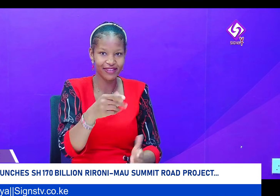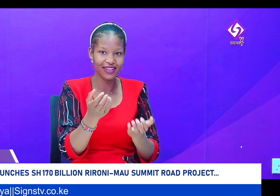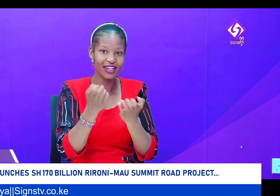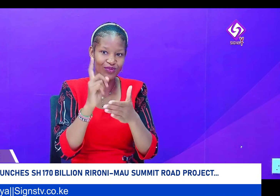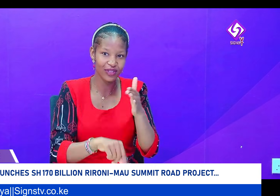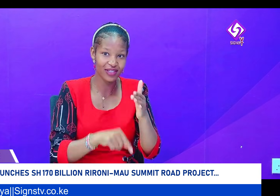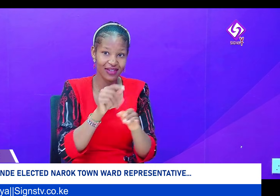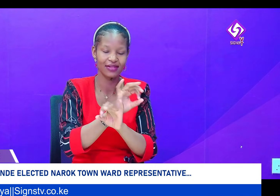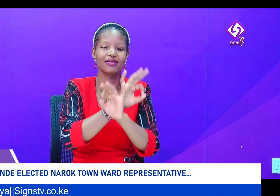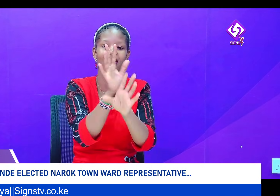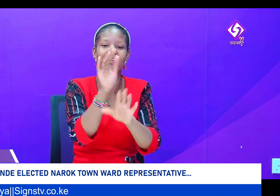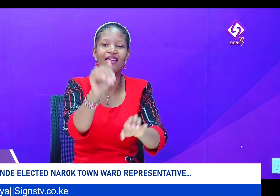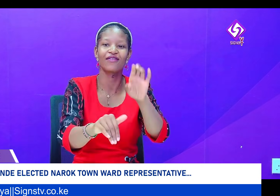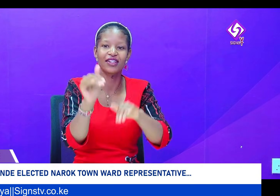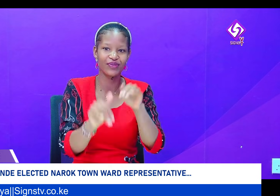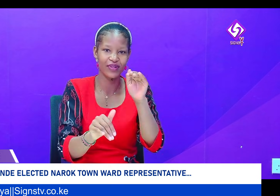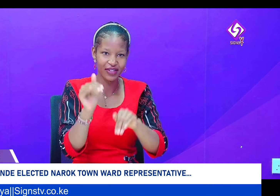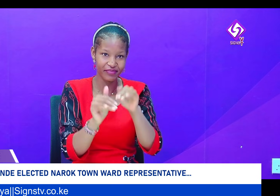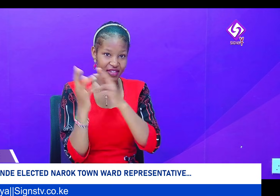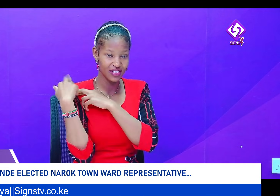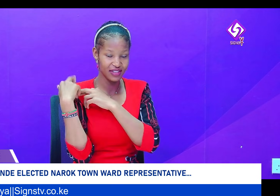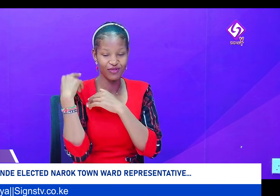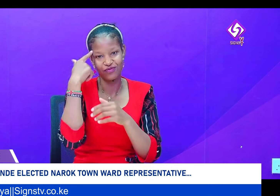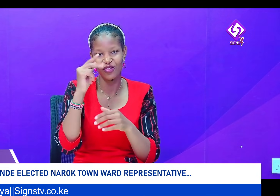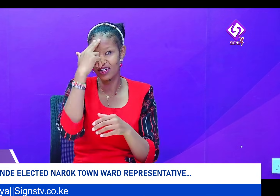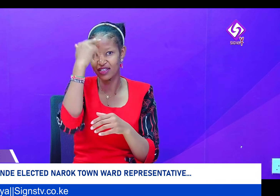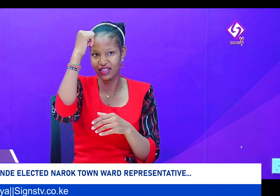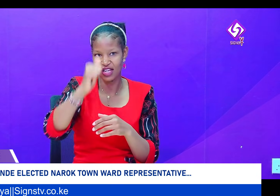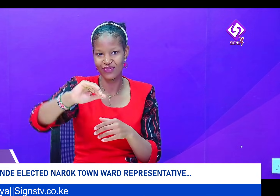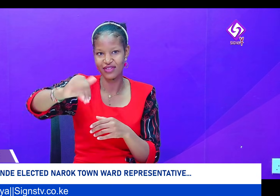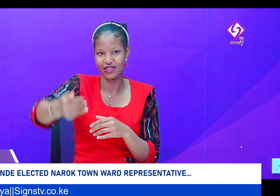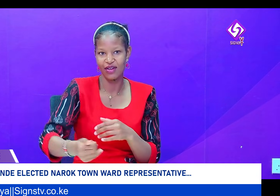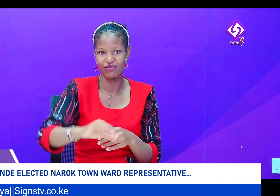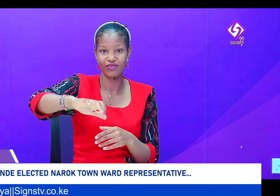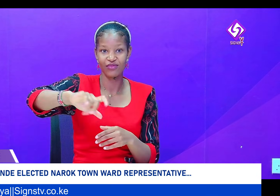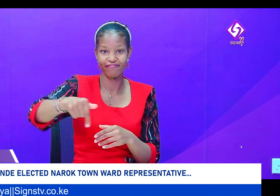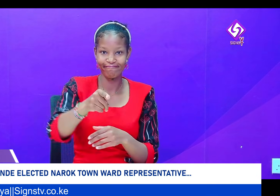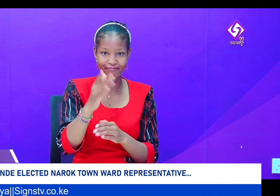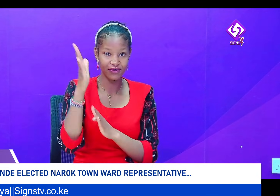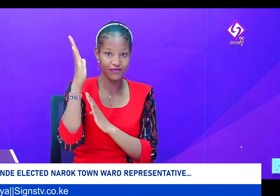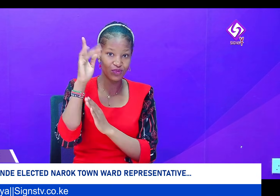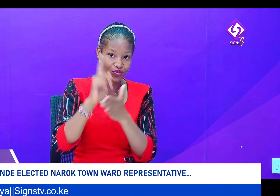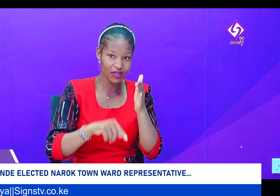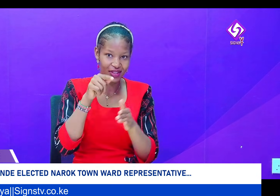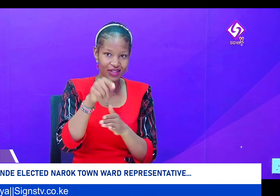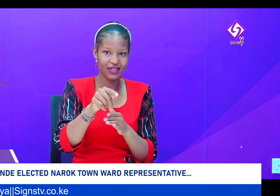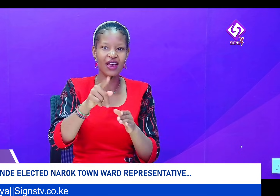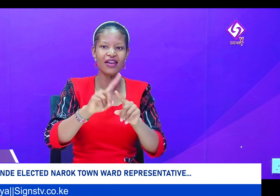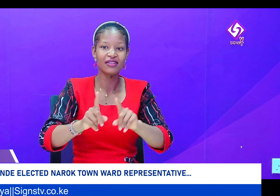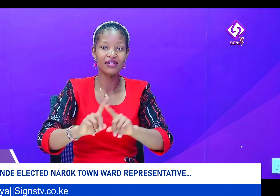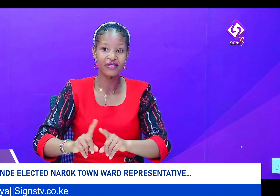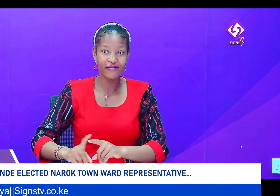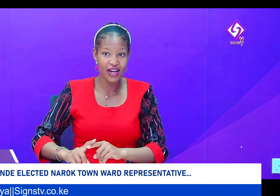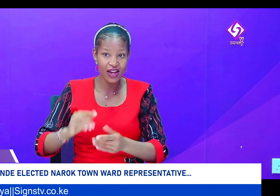Moving on to other news, Douglas Masikonde of DCP has been declared the elected representative of Narok Town